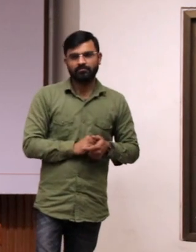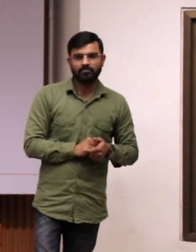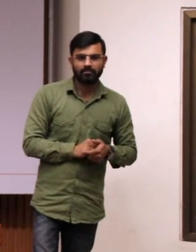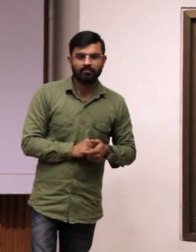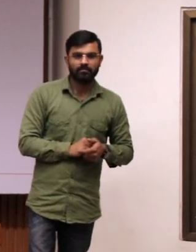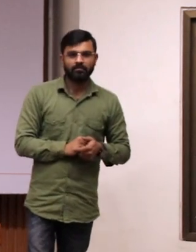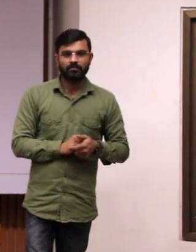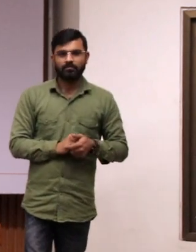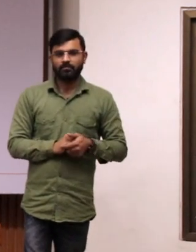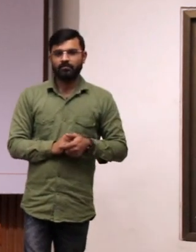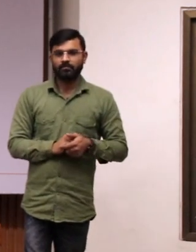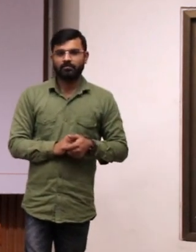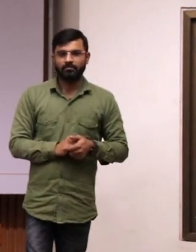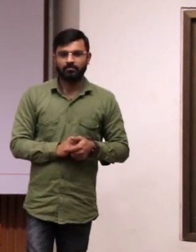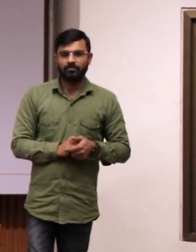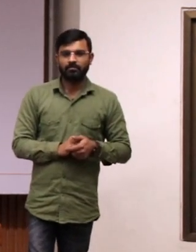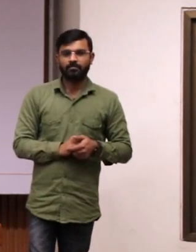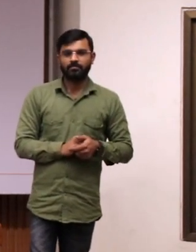a,